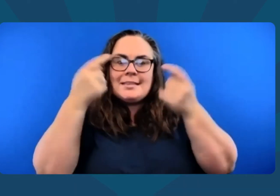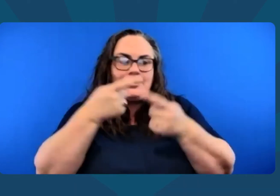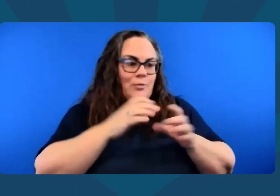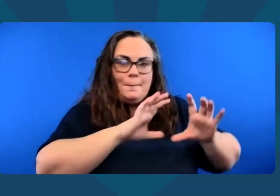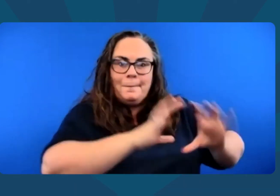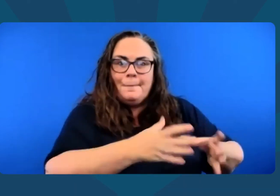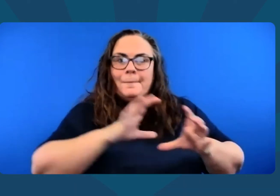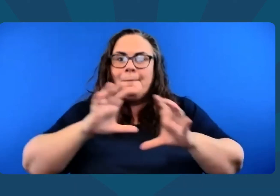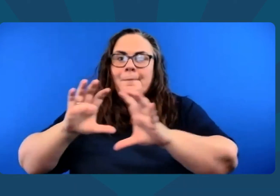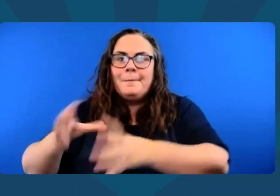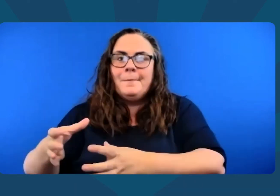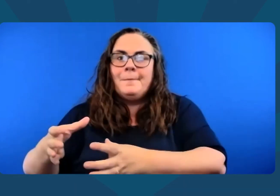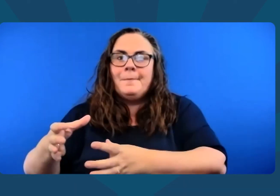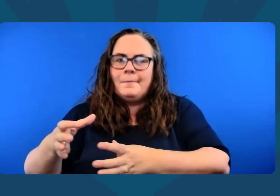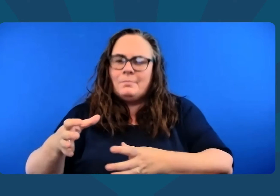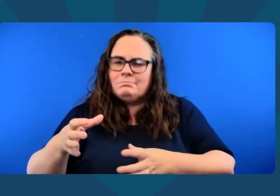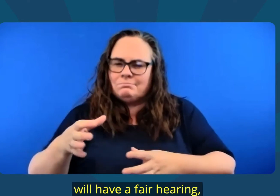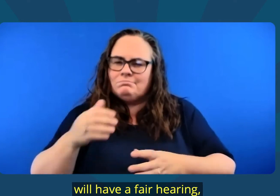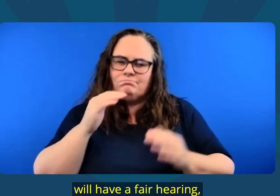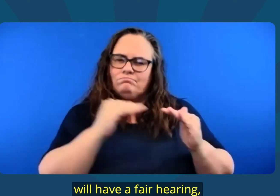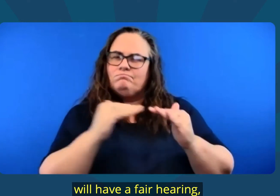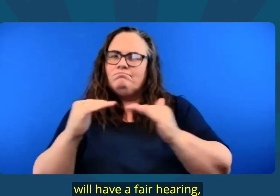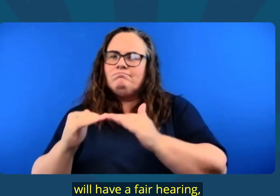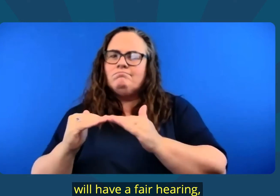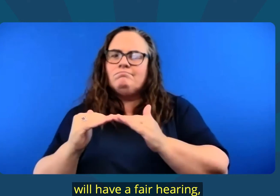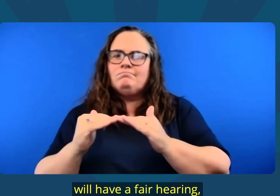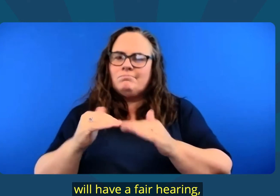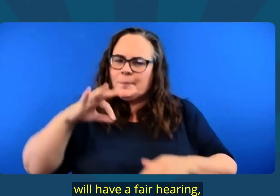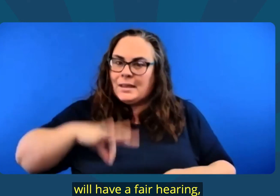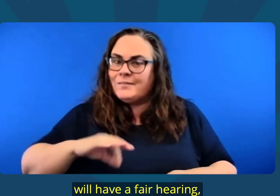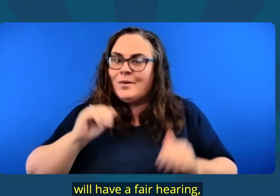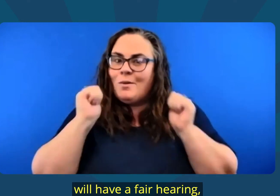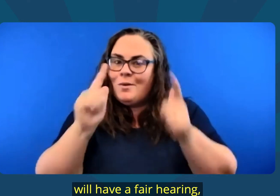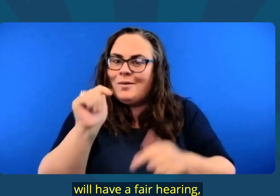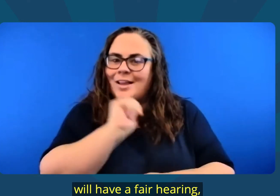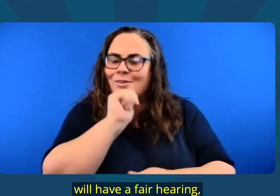Good ideas from both sides of the aisle will have a fair hearing,